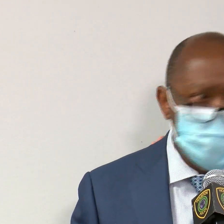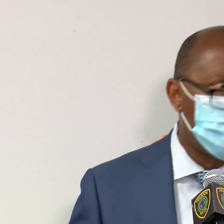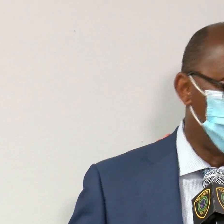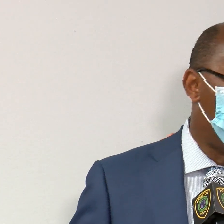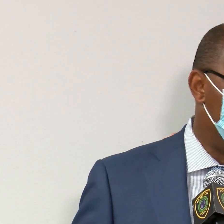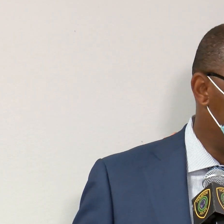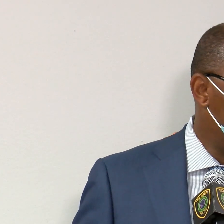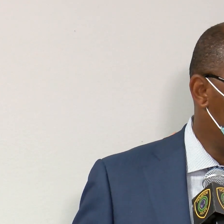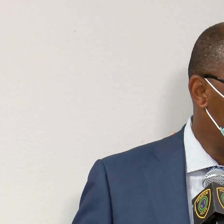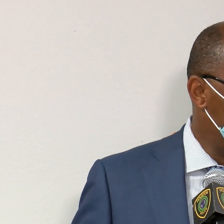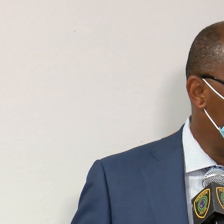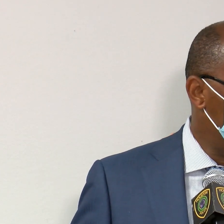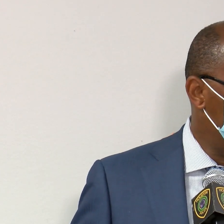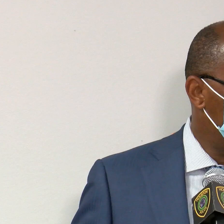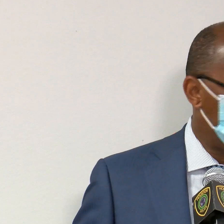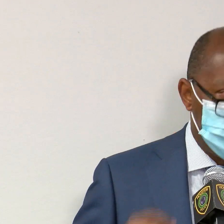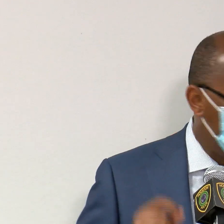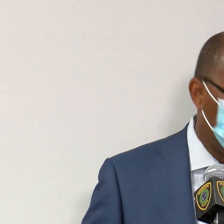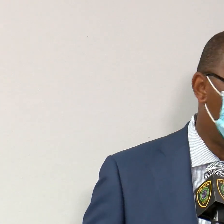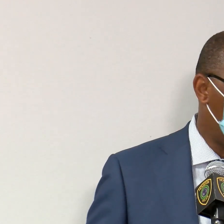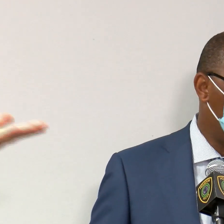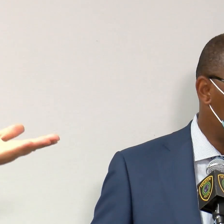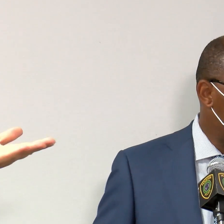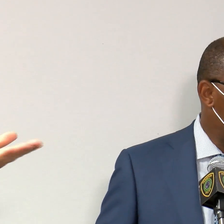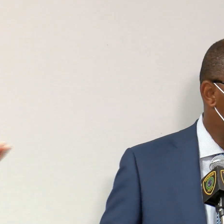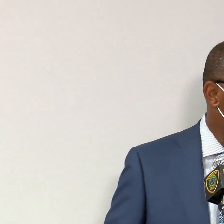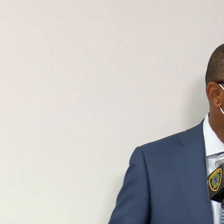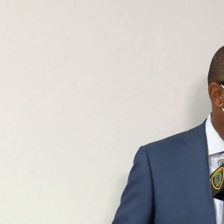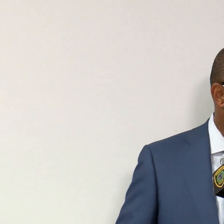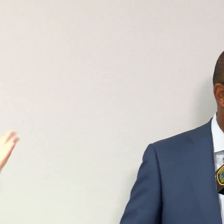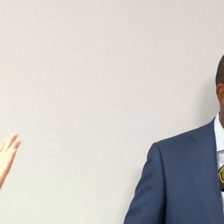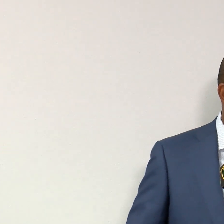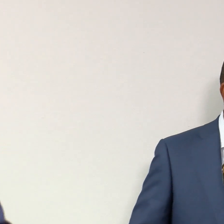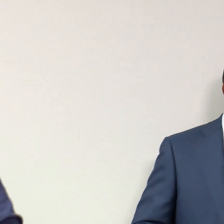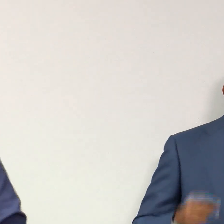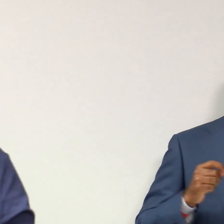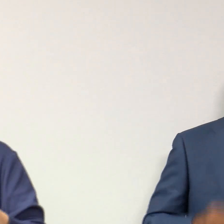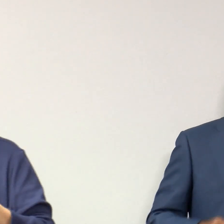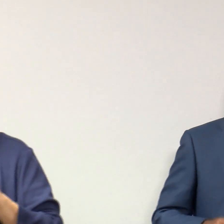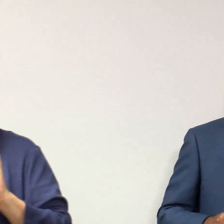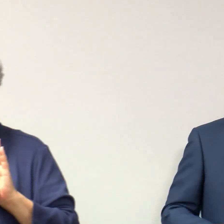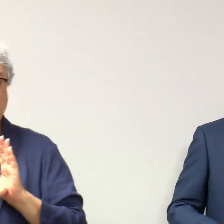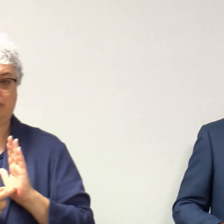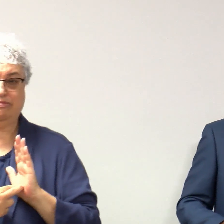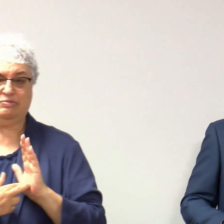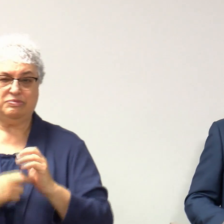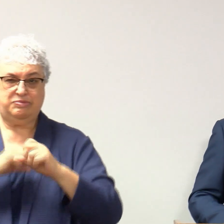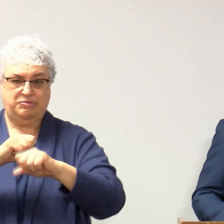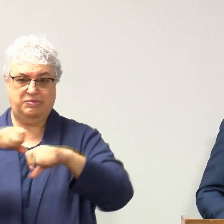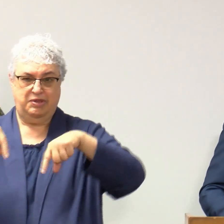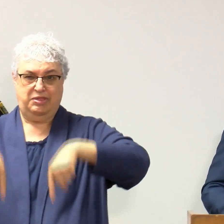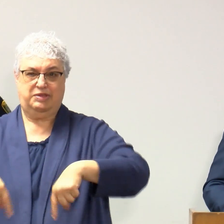of everyone that follow the rules, that protect this city,